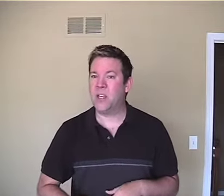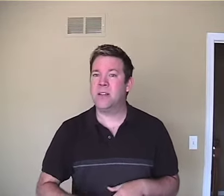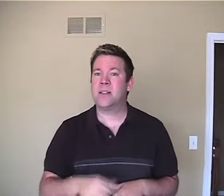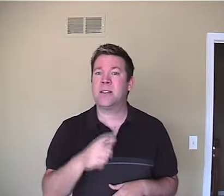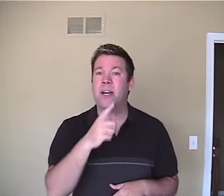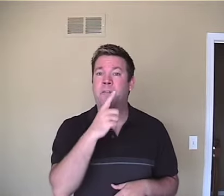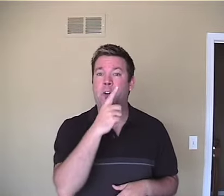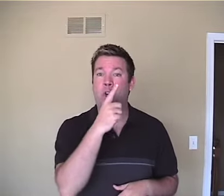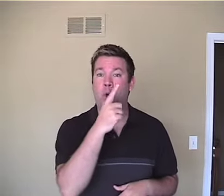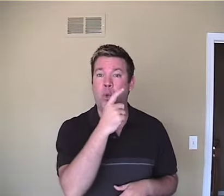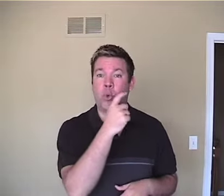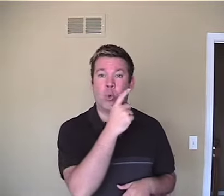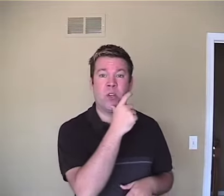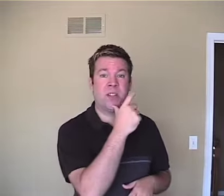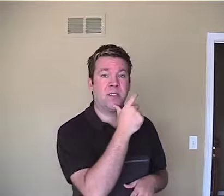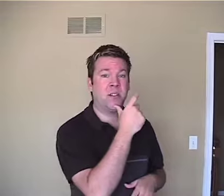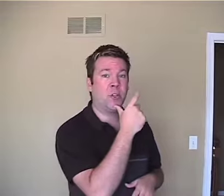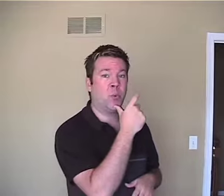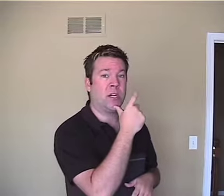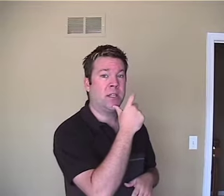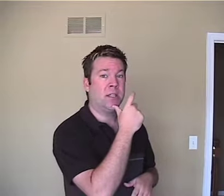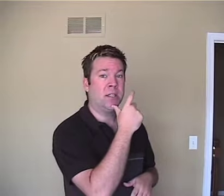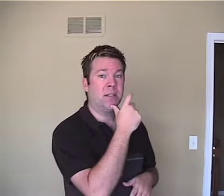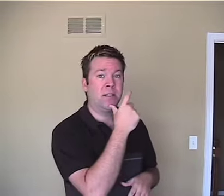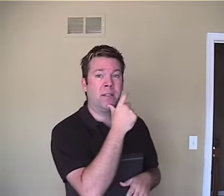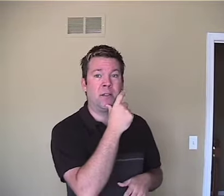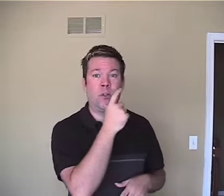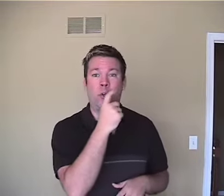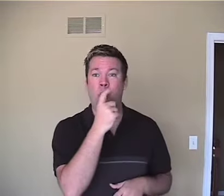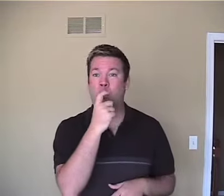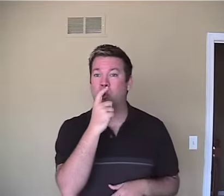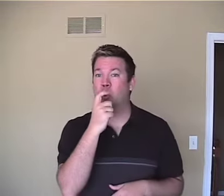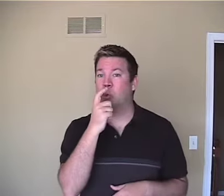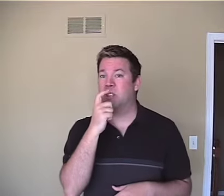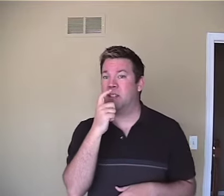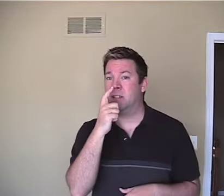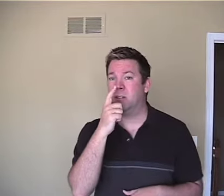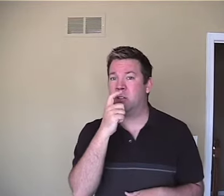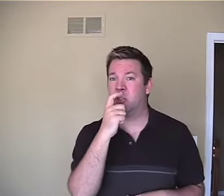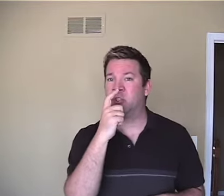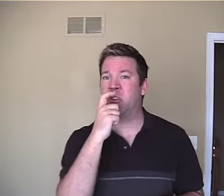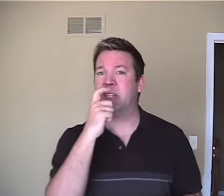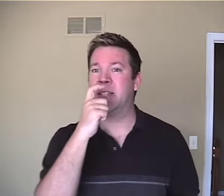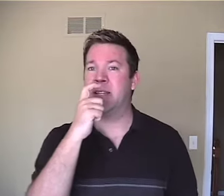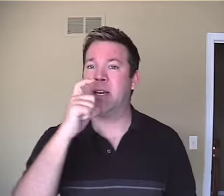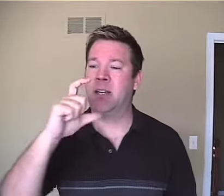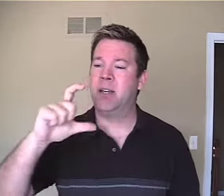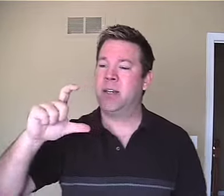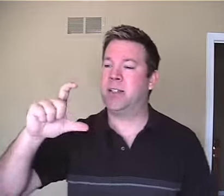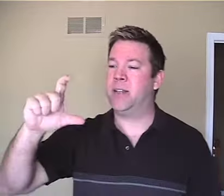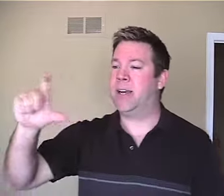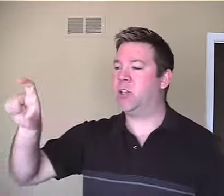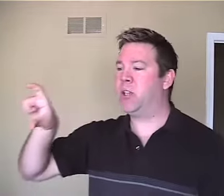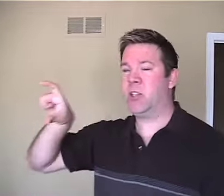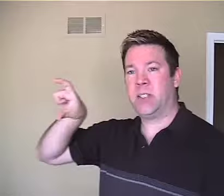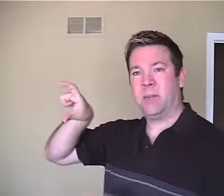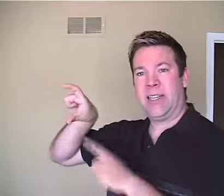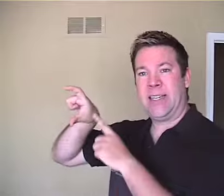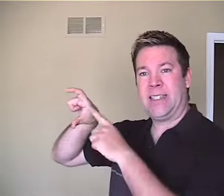It's a sign for who. This is a new one. Who. Let's get a little closer so you can see that. It actually looks a little bit like a